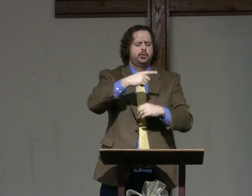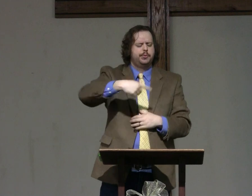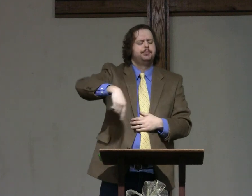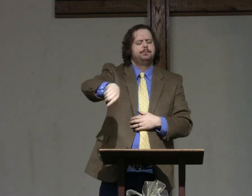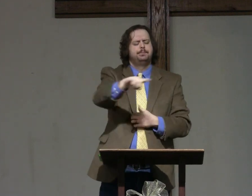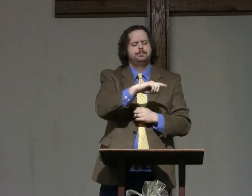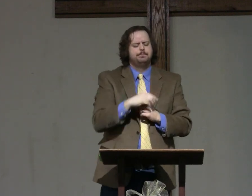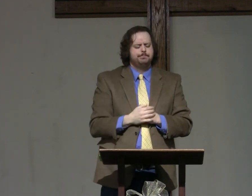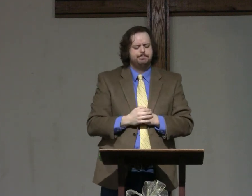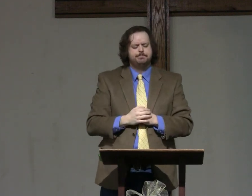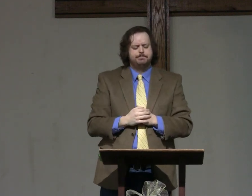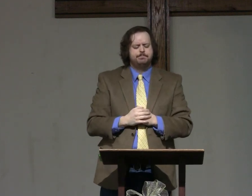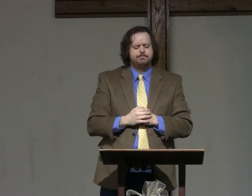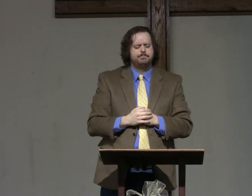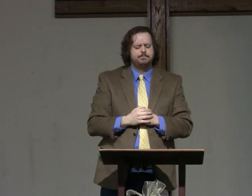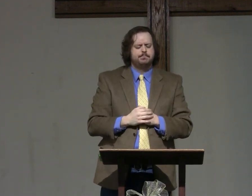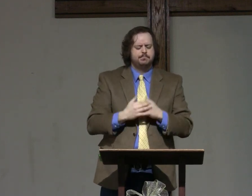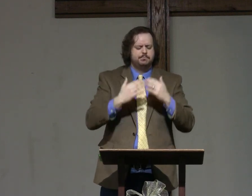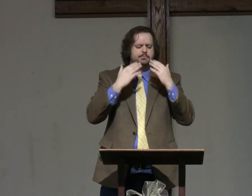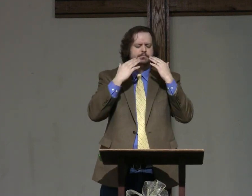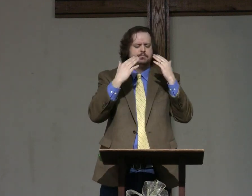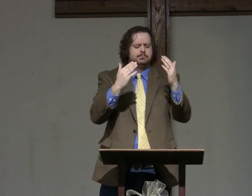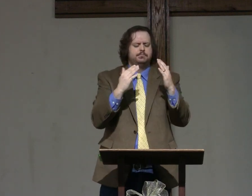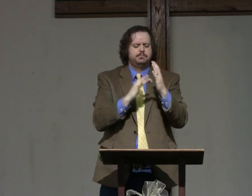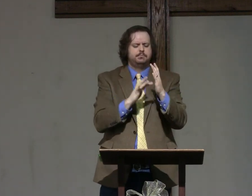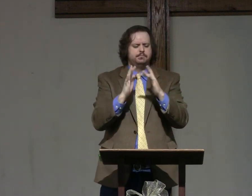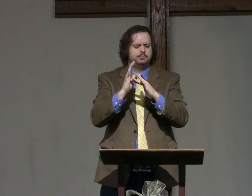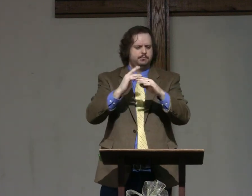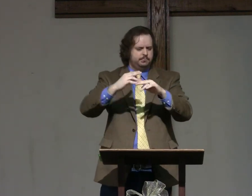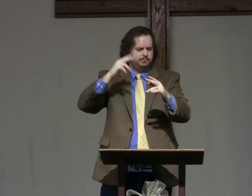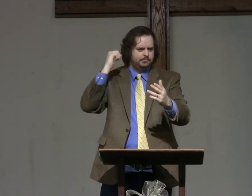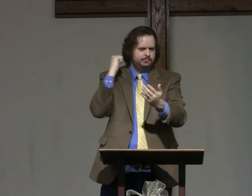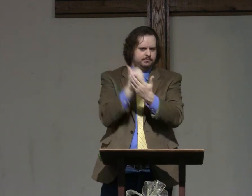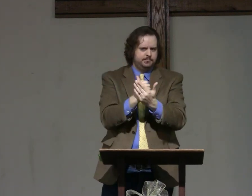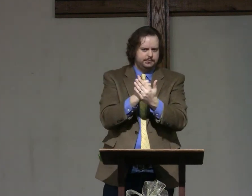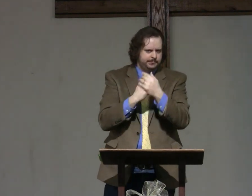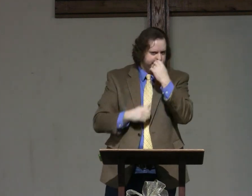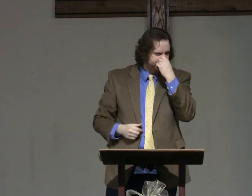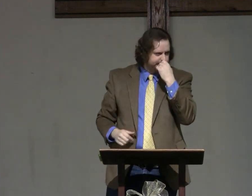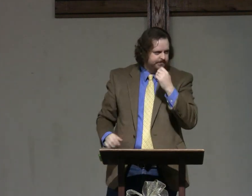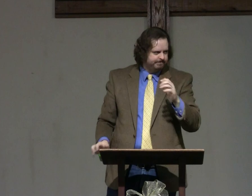scared. Lord, protect them. We thank you in Jesus' name. Amen.